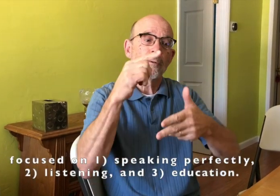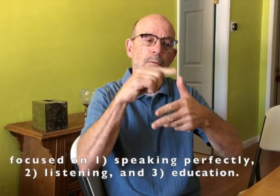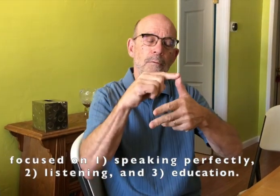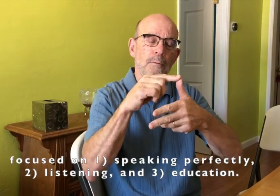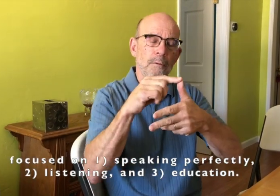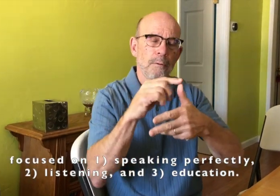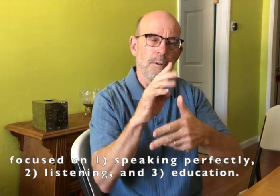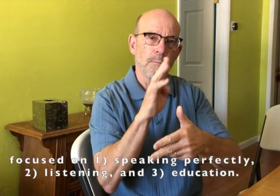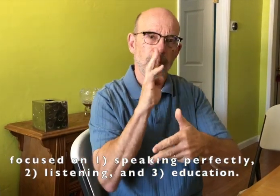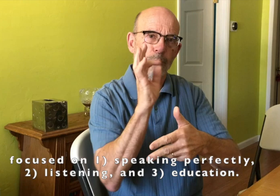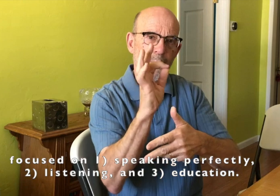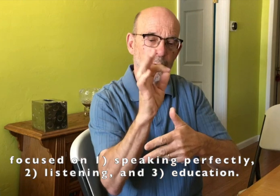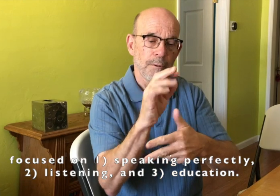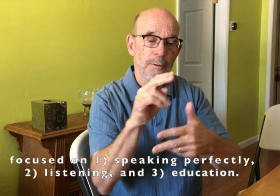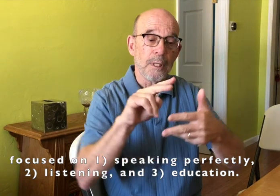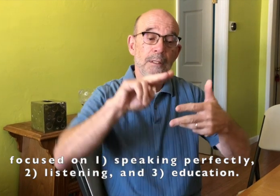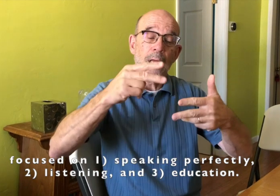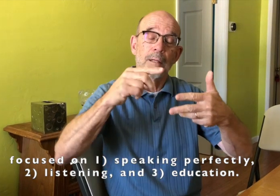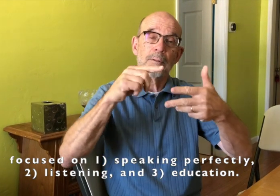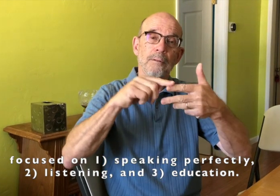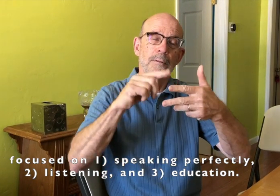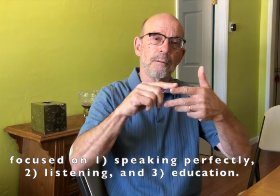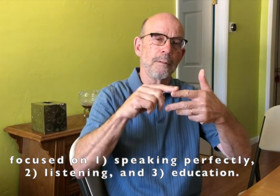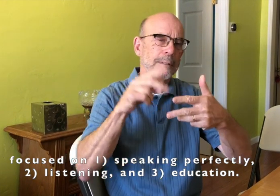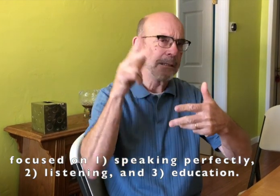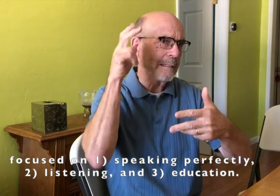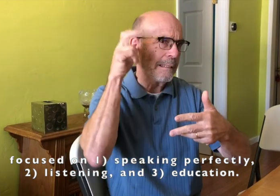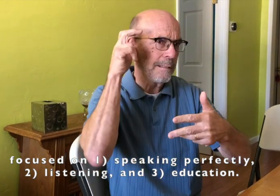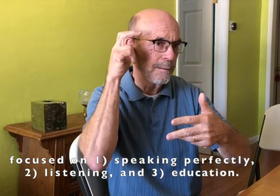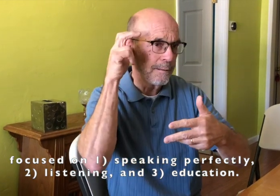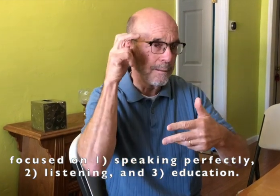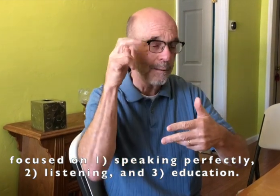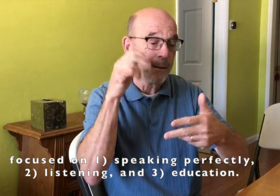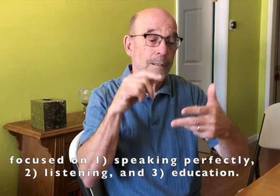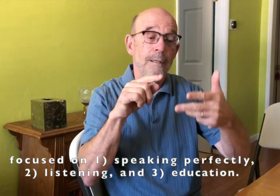school focused on speaking perfectly, listening, and education.